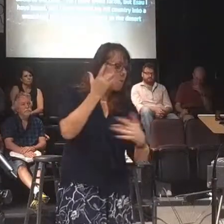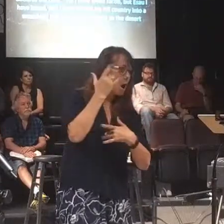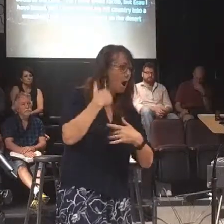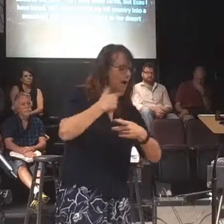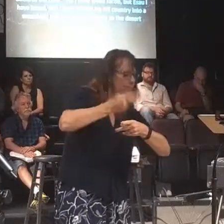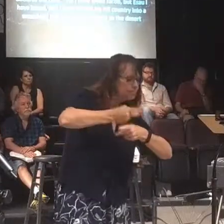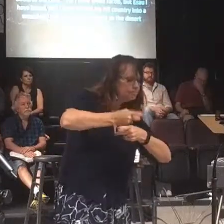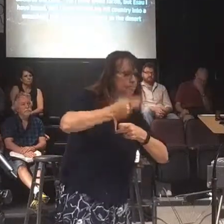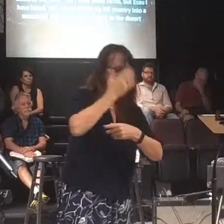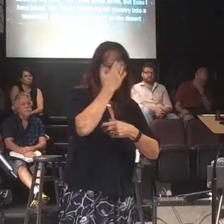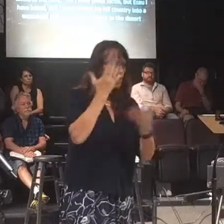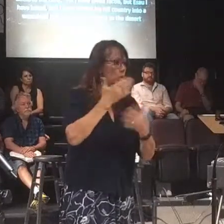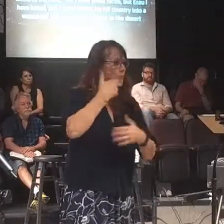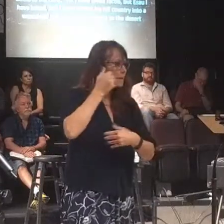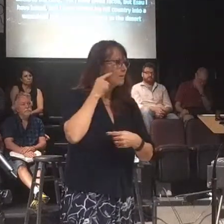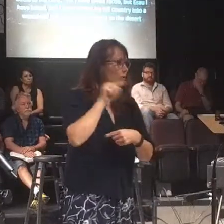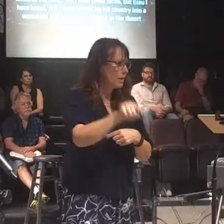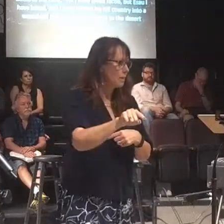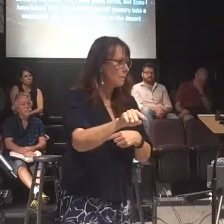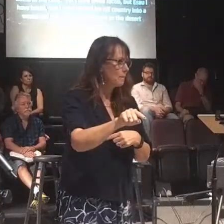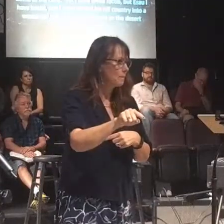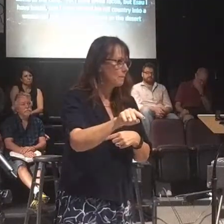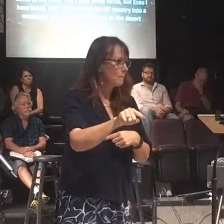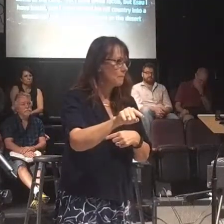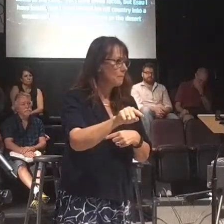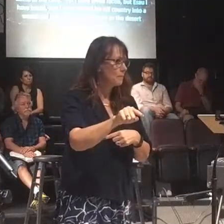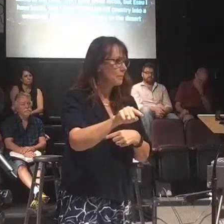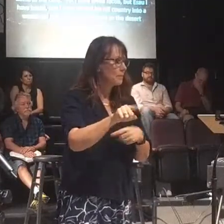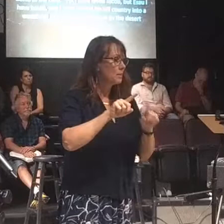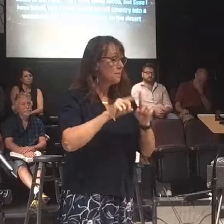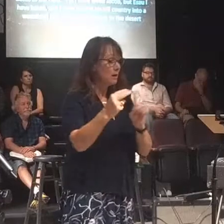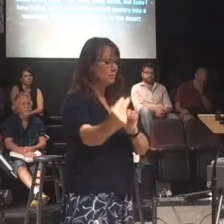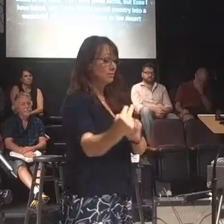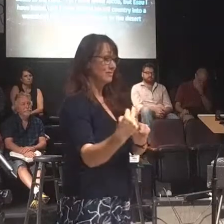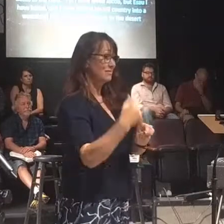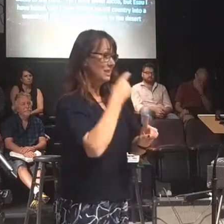on the receiving end of things, we get to throw tantrums,